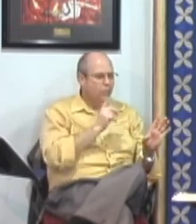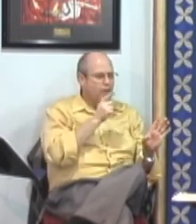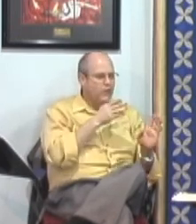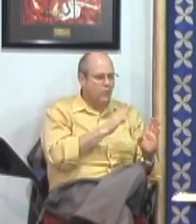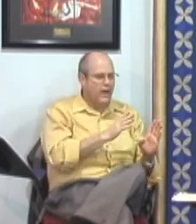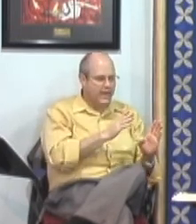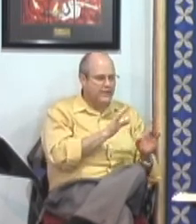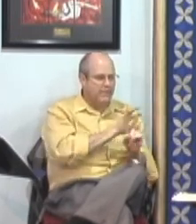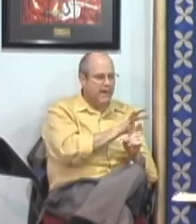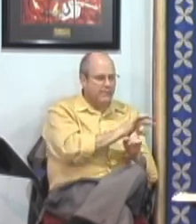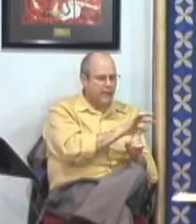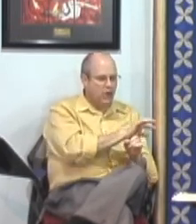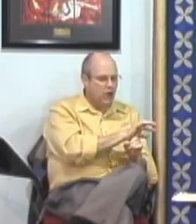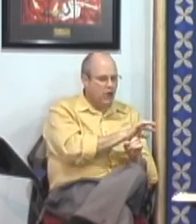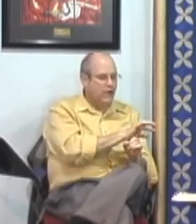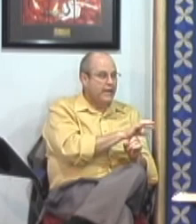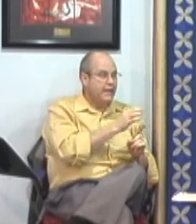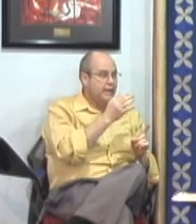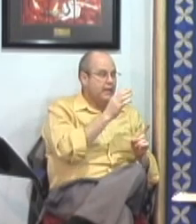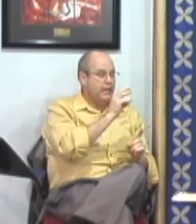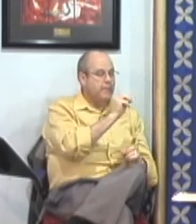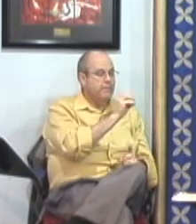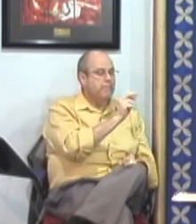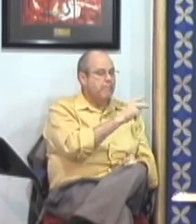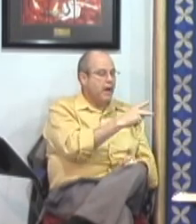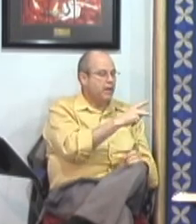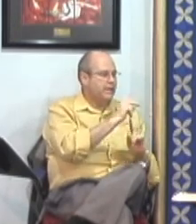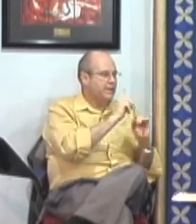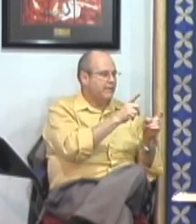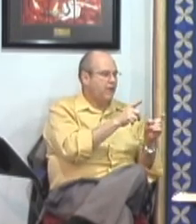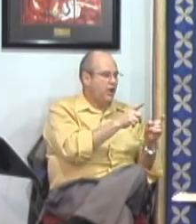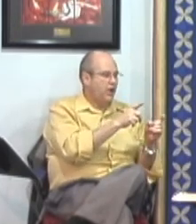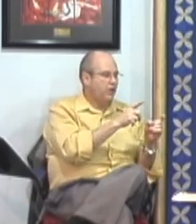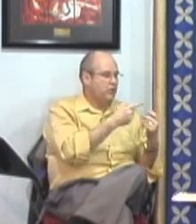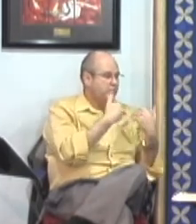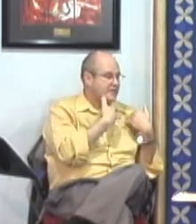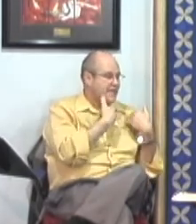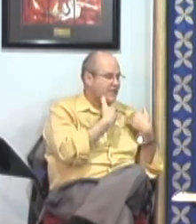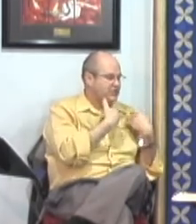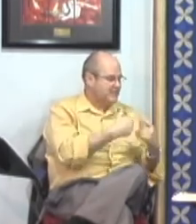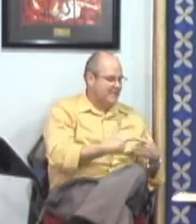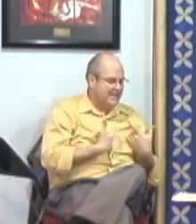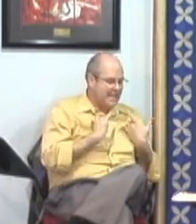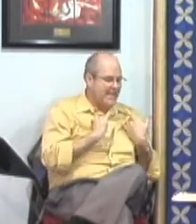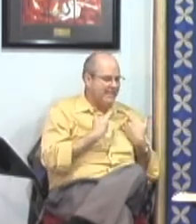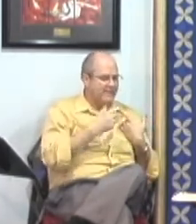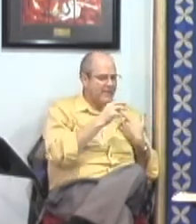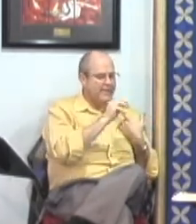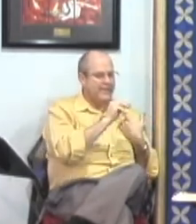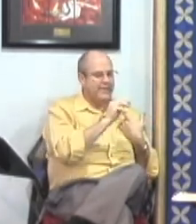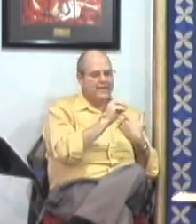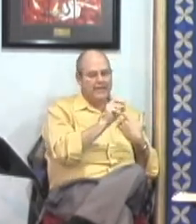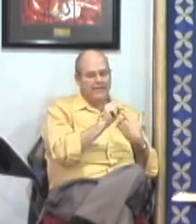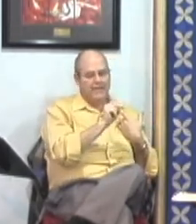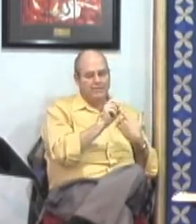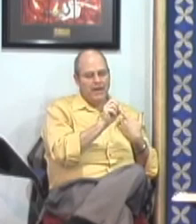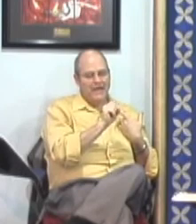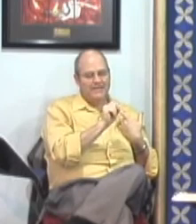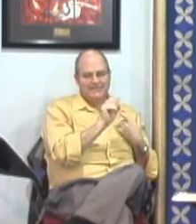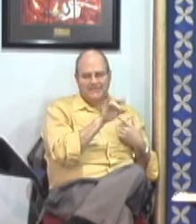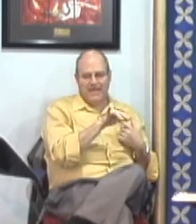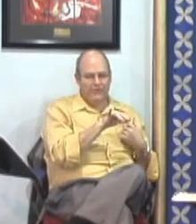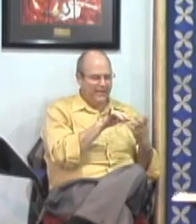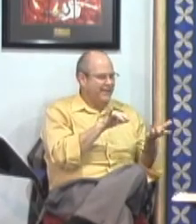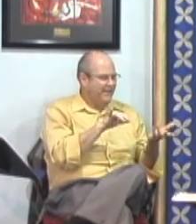think prevailed in the Middle Ages. Become a monk. Give away all your earthly possessions. Live in a monastery. All of